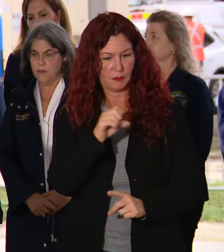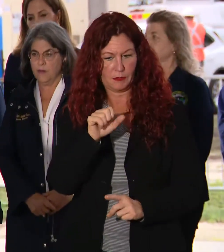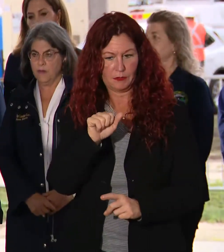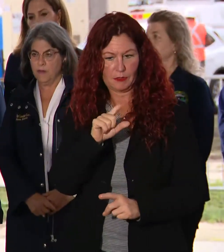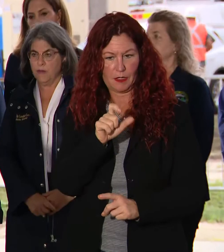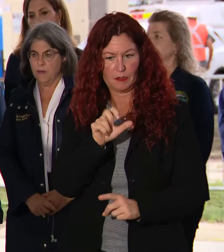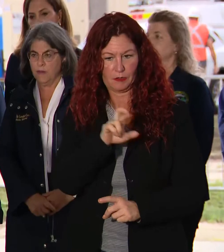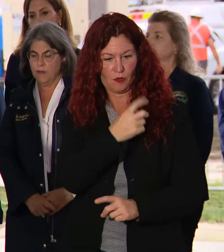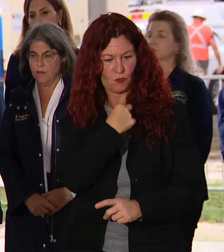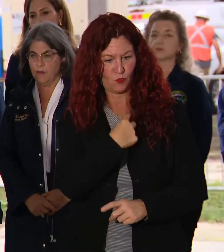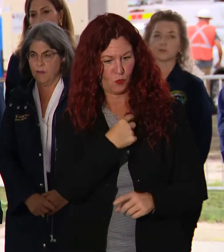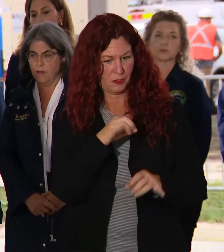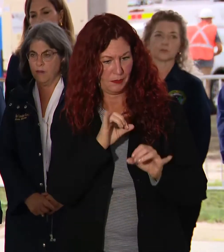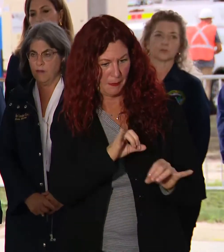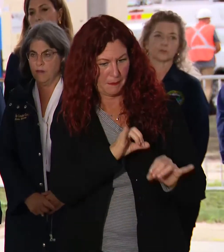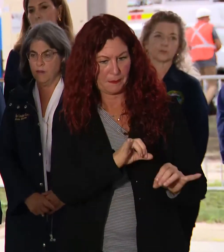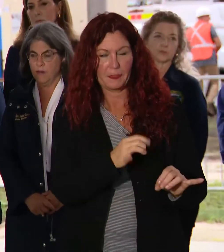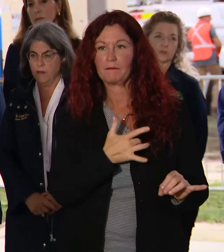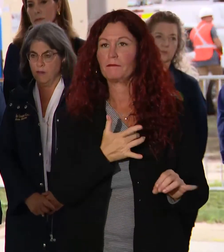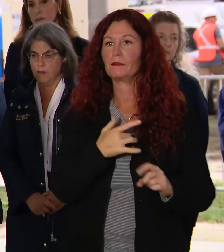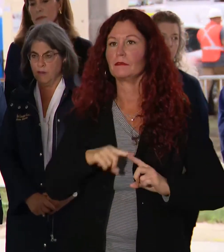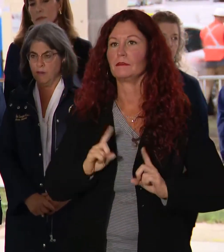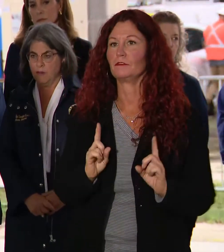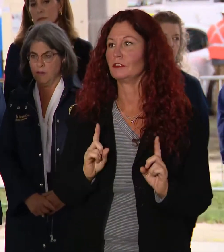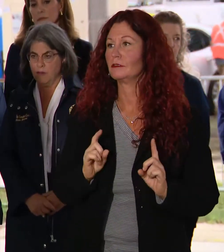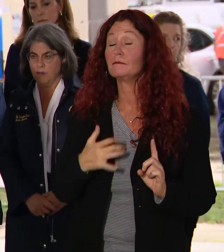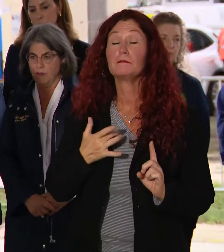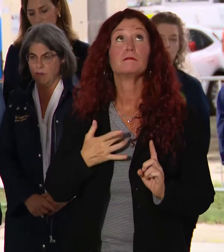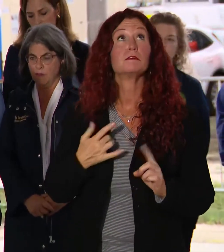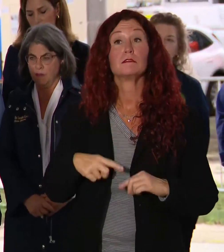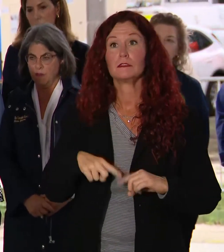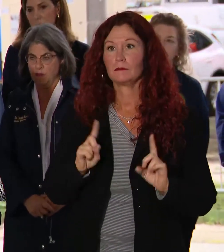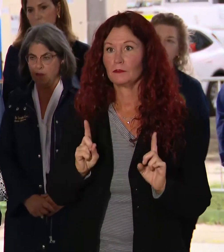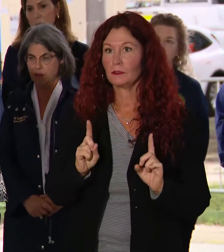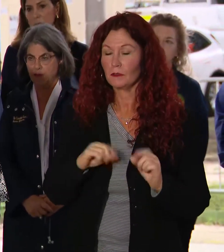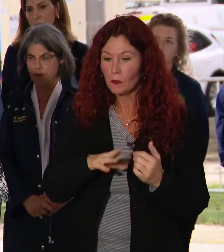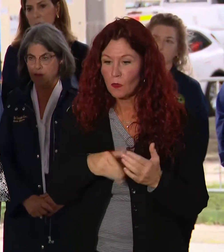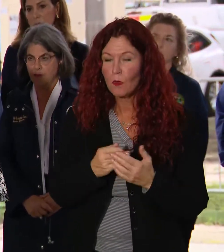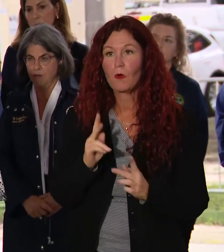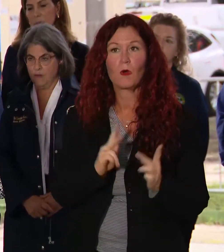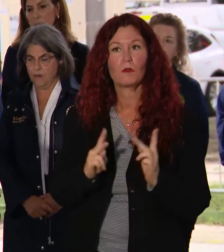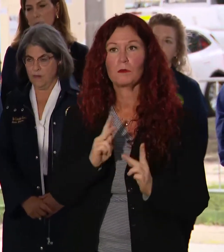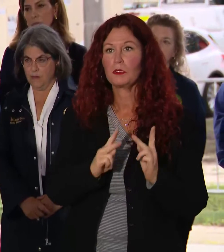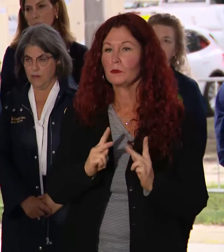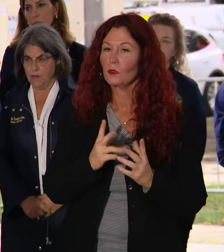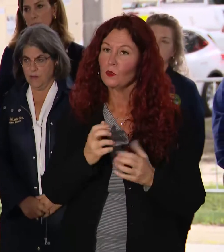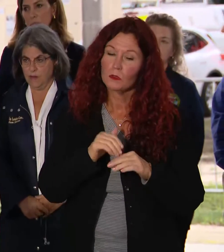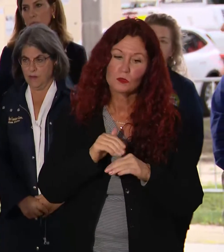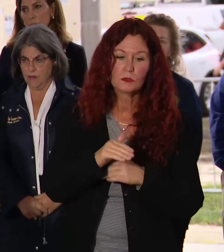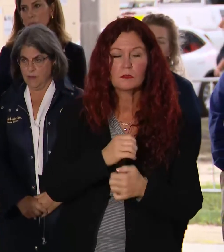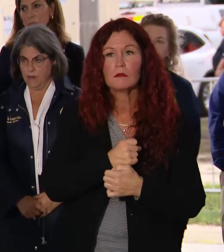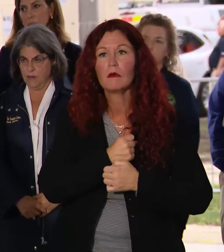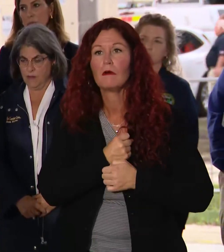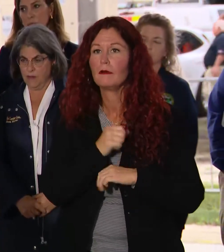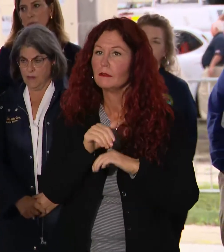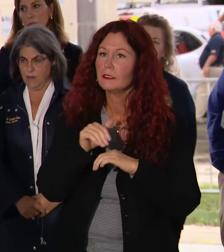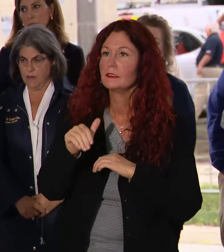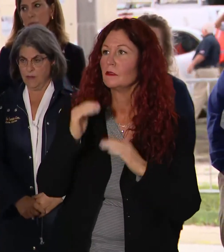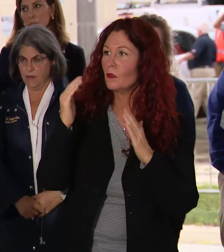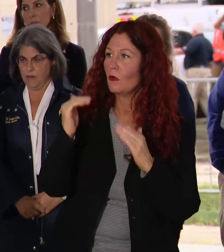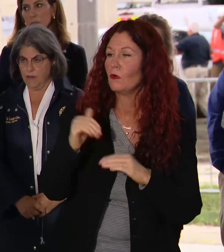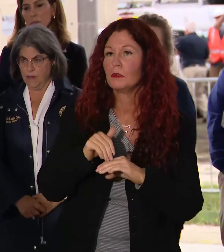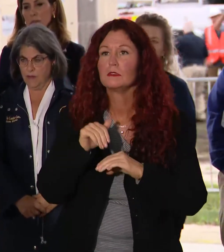the outpouring of love and prayer and hope from our colleagues all across the